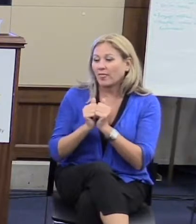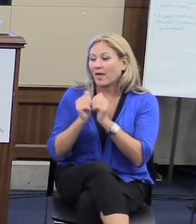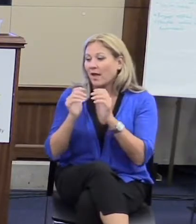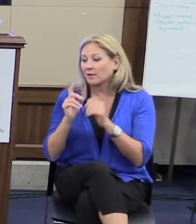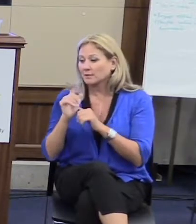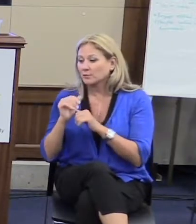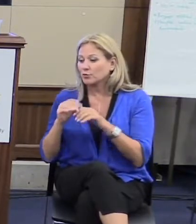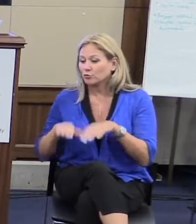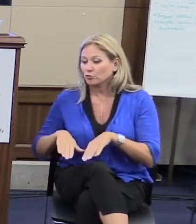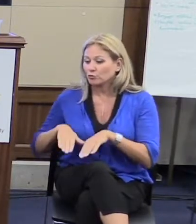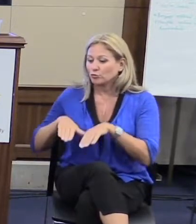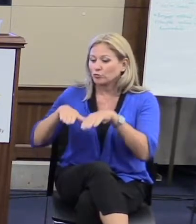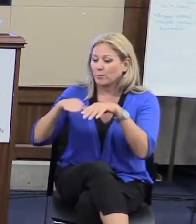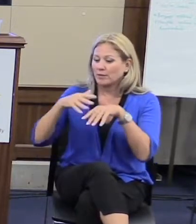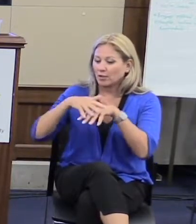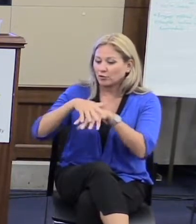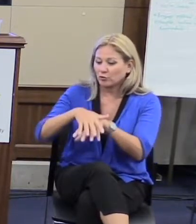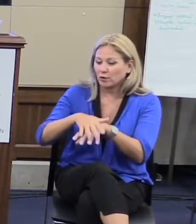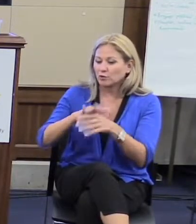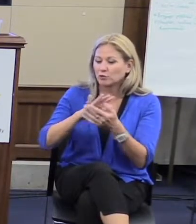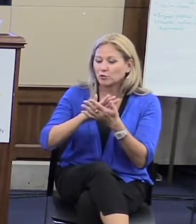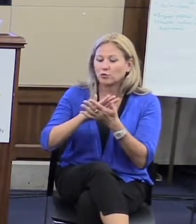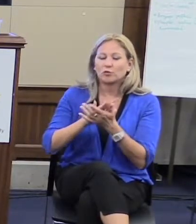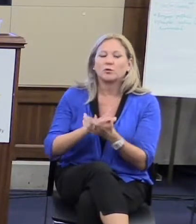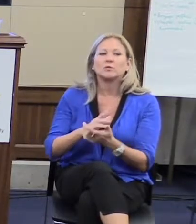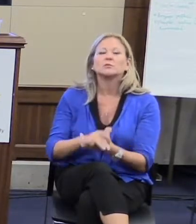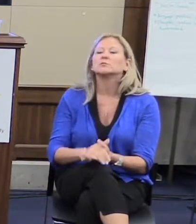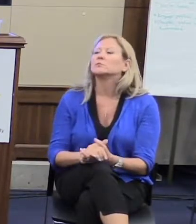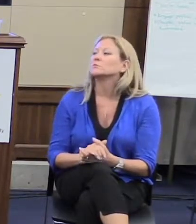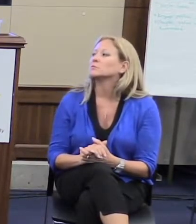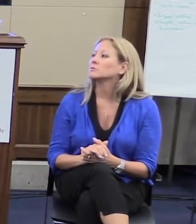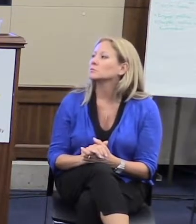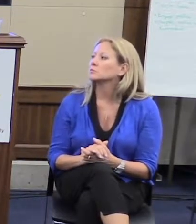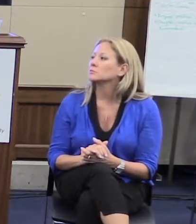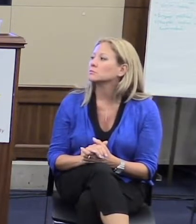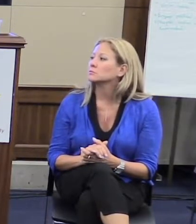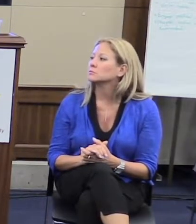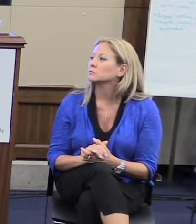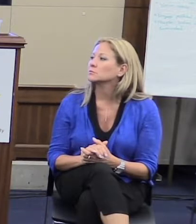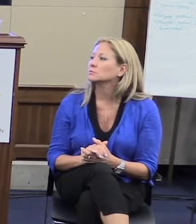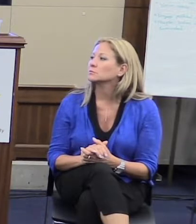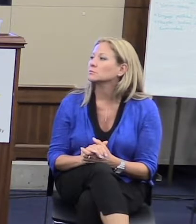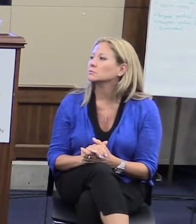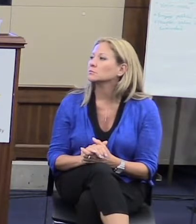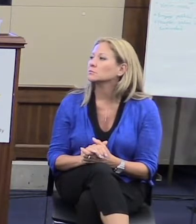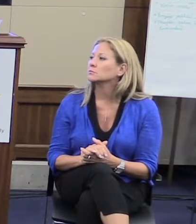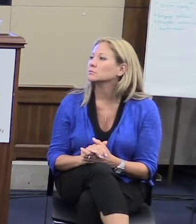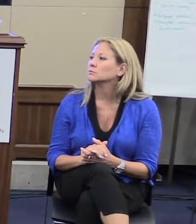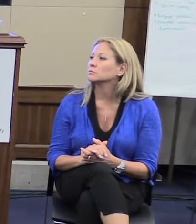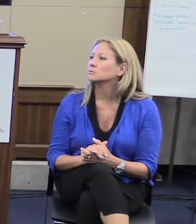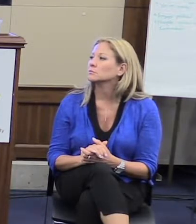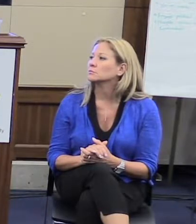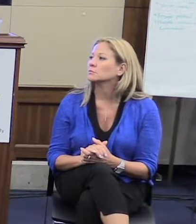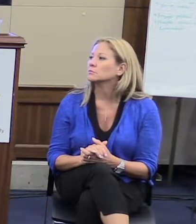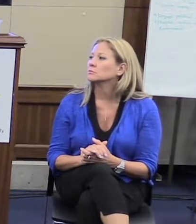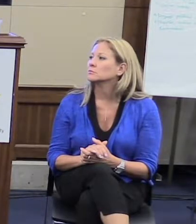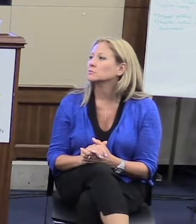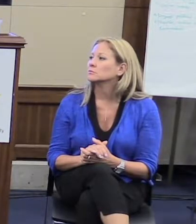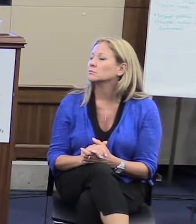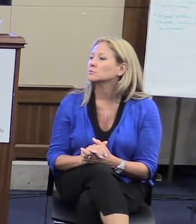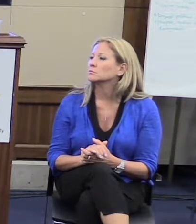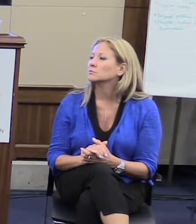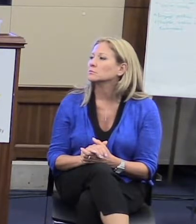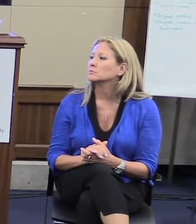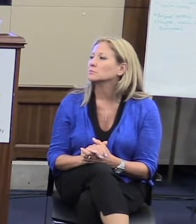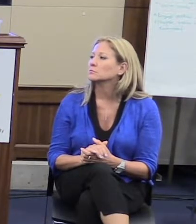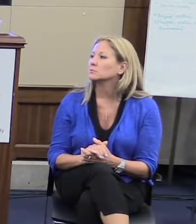together in integrated schools and saw, the same opportunities ideally. And obviously, 2020 is going to be the most